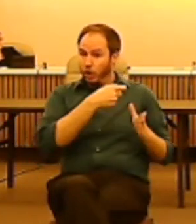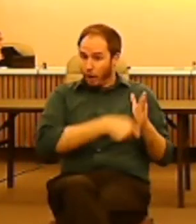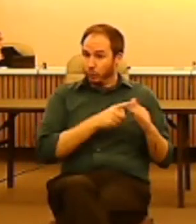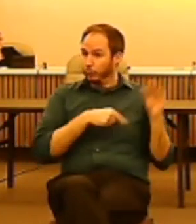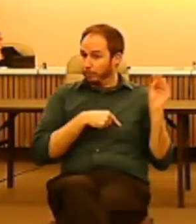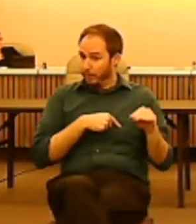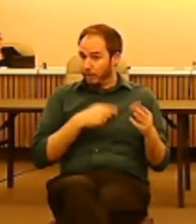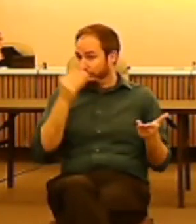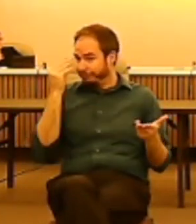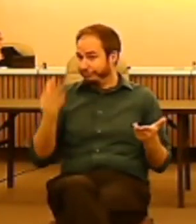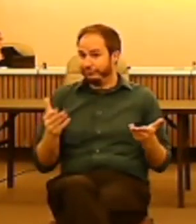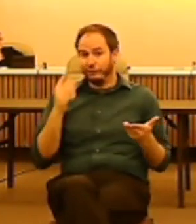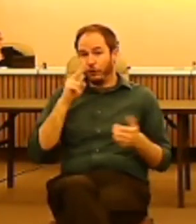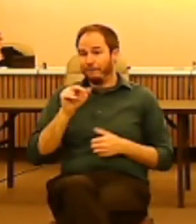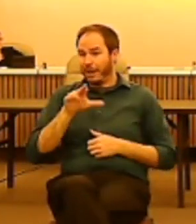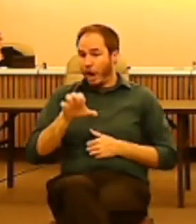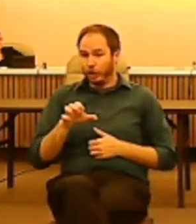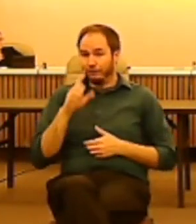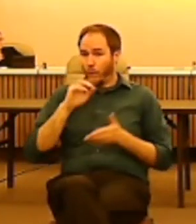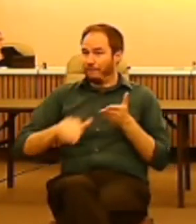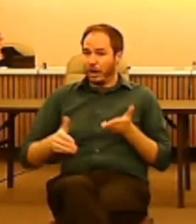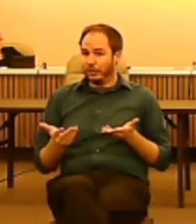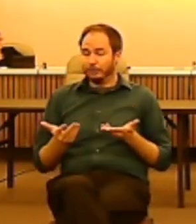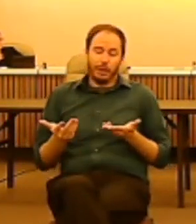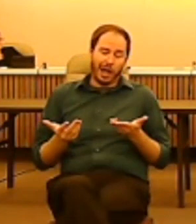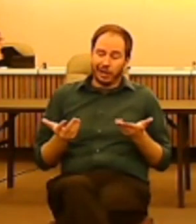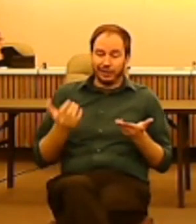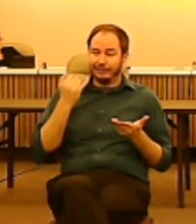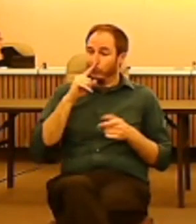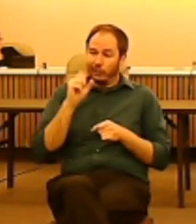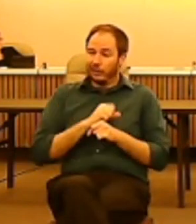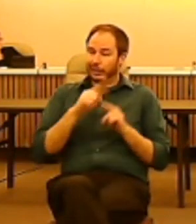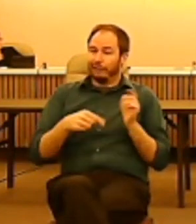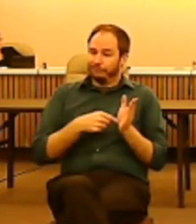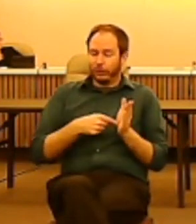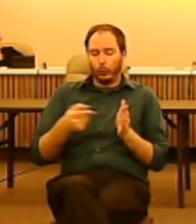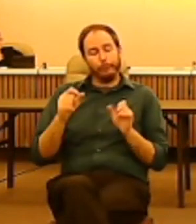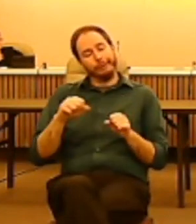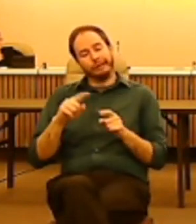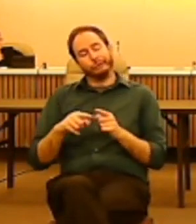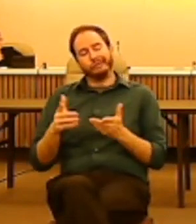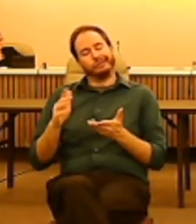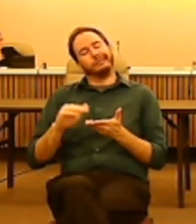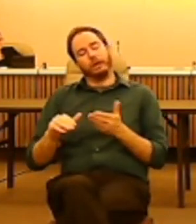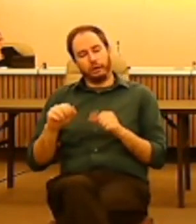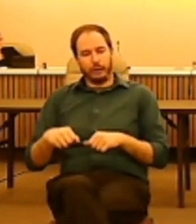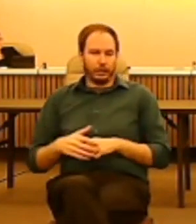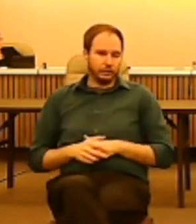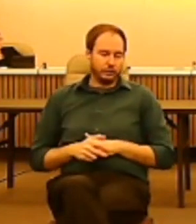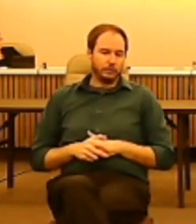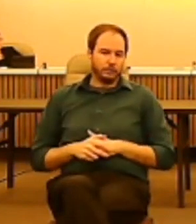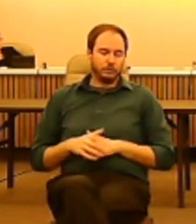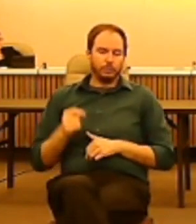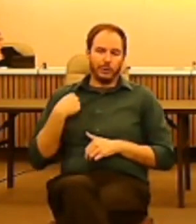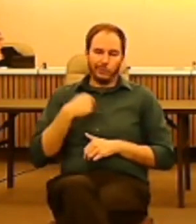variance. But if they really can't afford that, they have an ability to get out of that requirement. Because